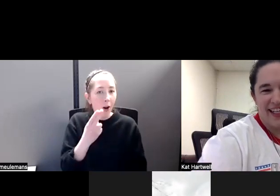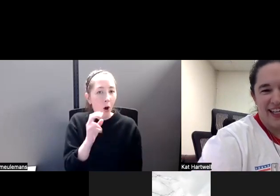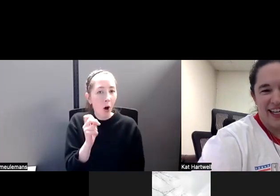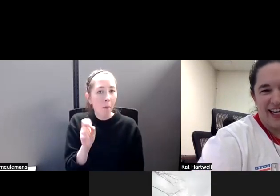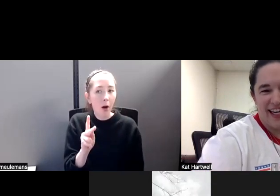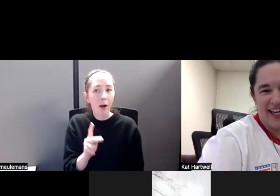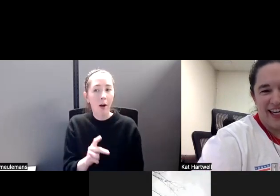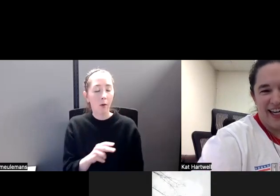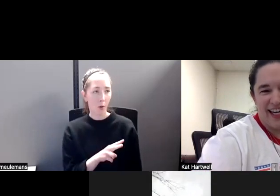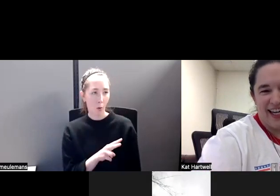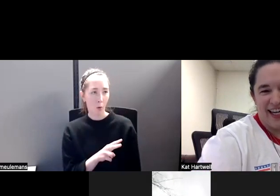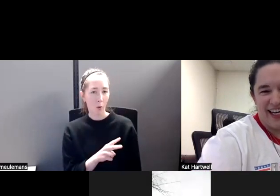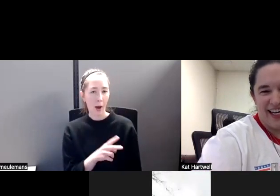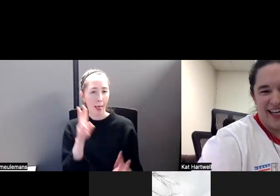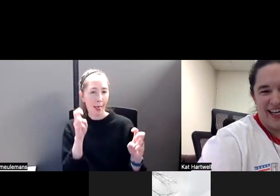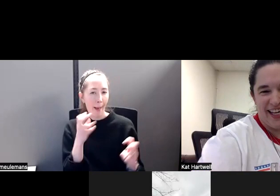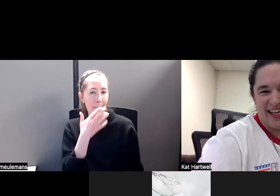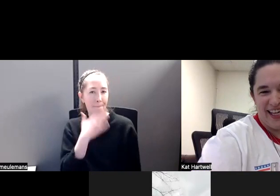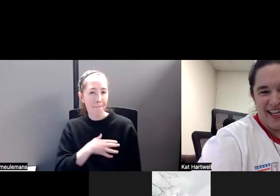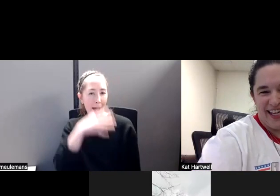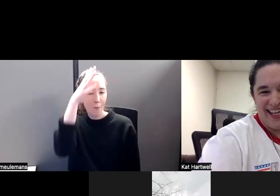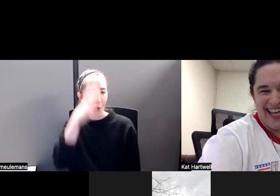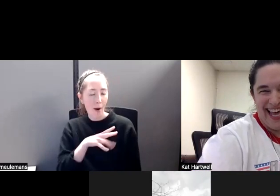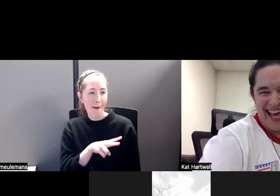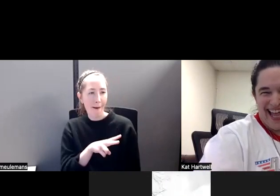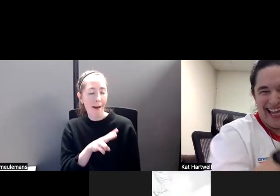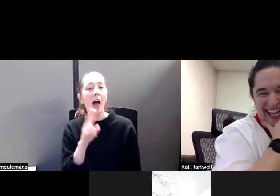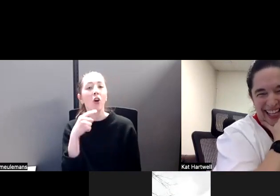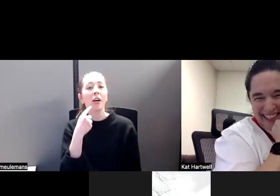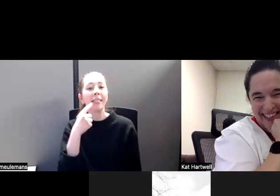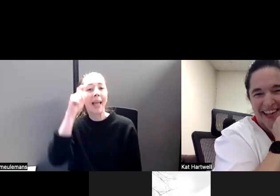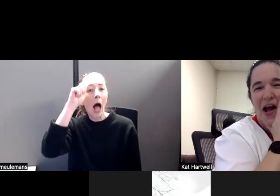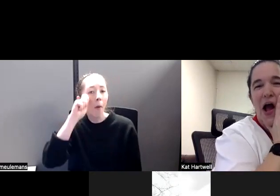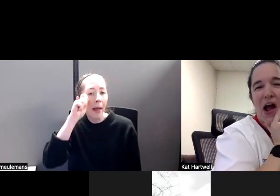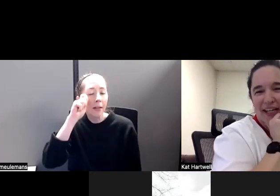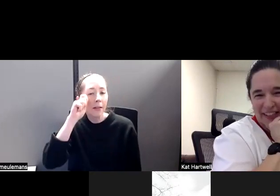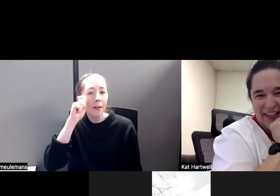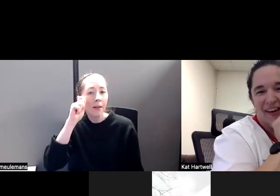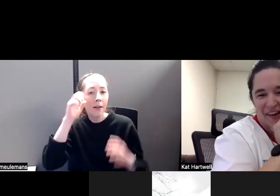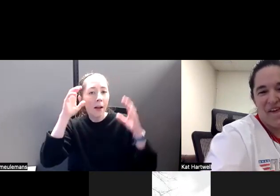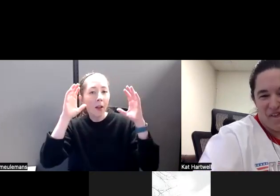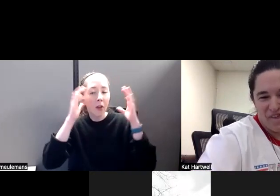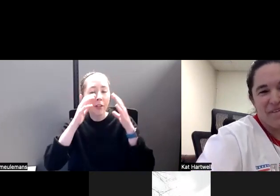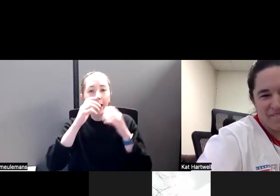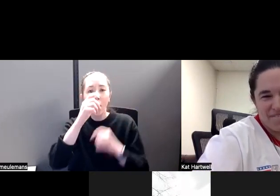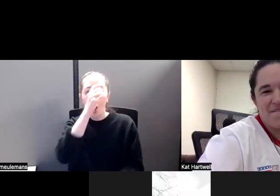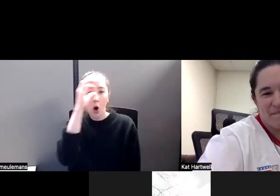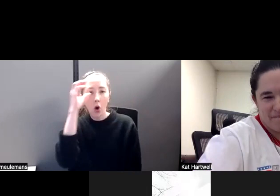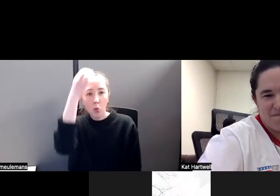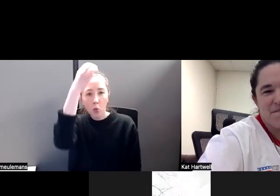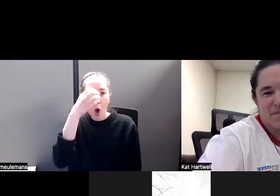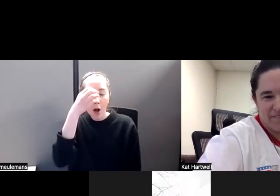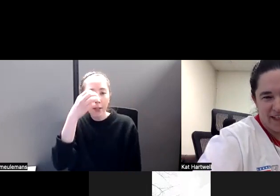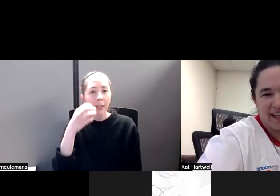Like, I was like, ooh, yeah. Bad boy. And then look at Tyler's helmet. There is like a cross there, and he put